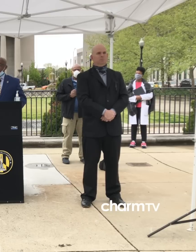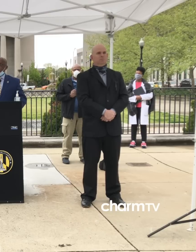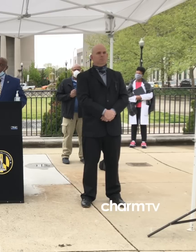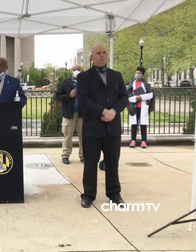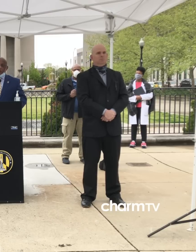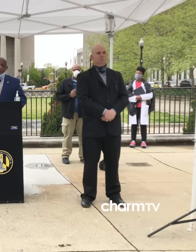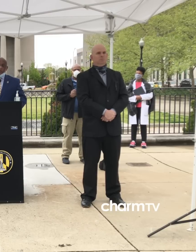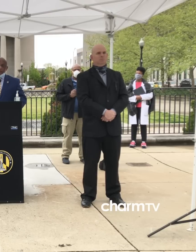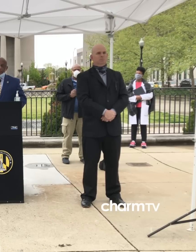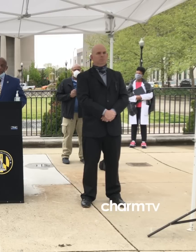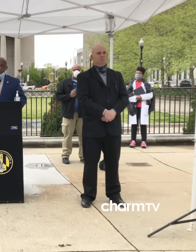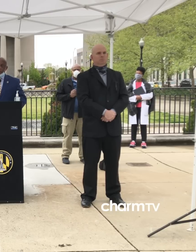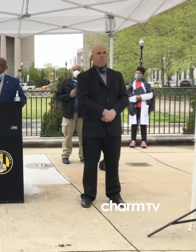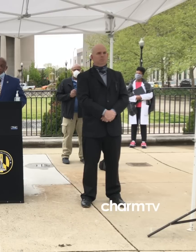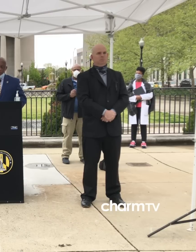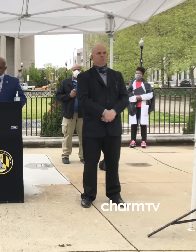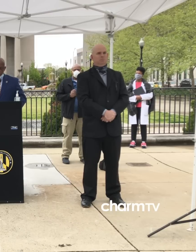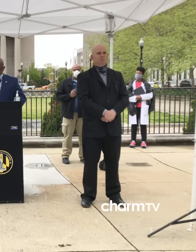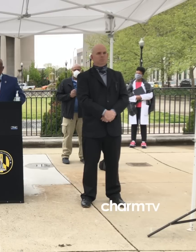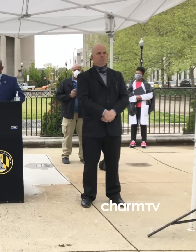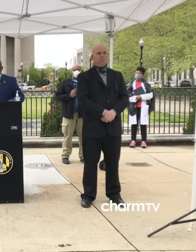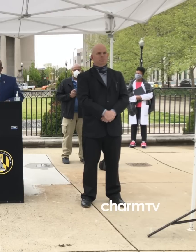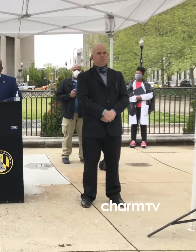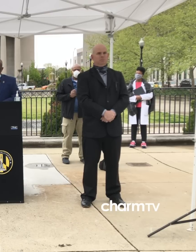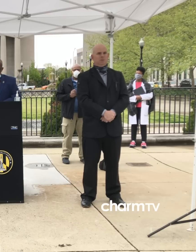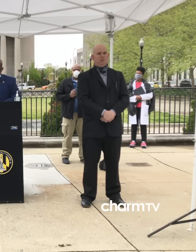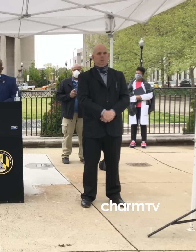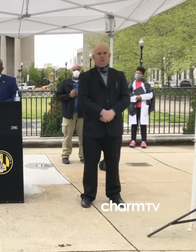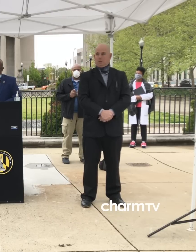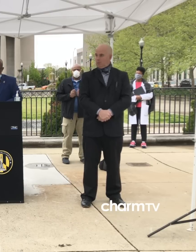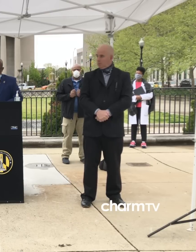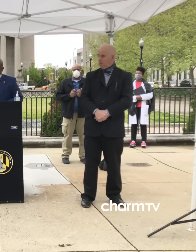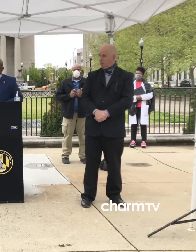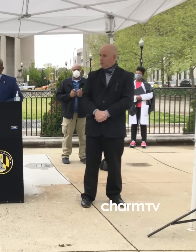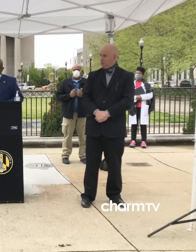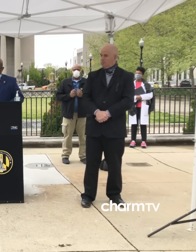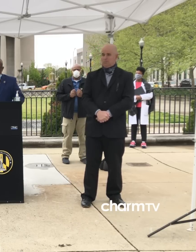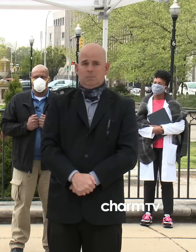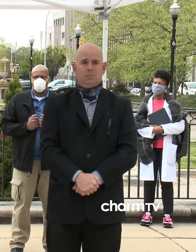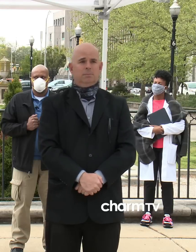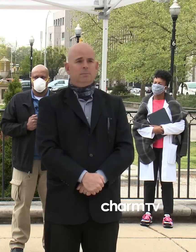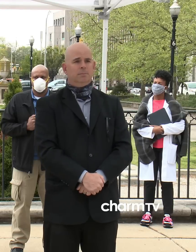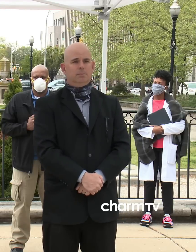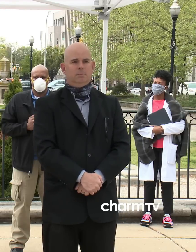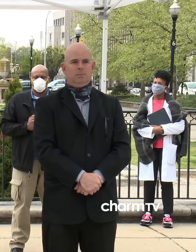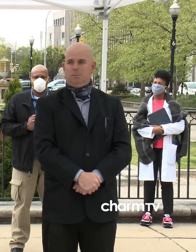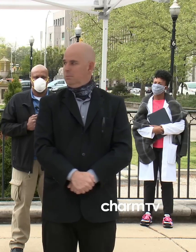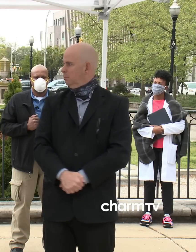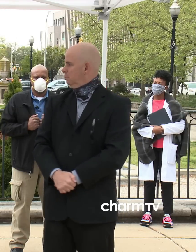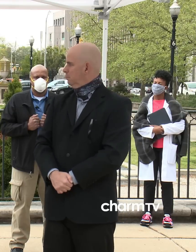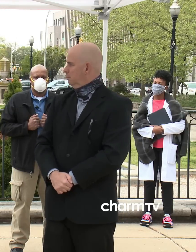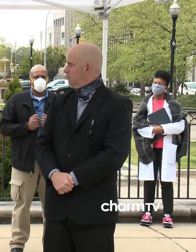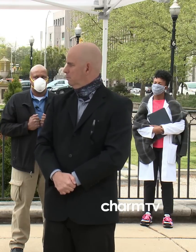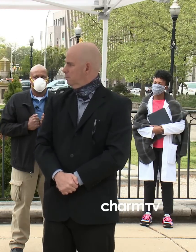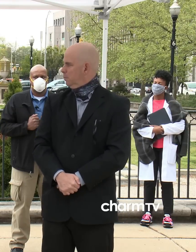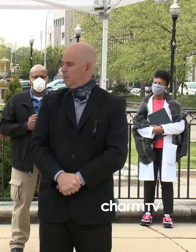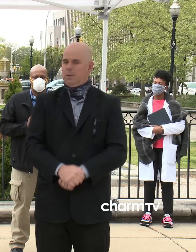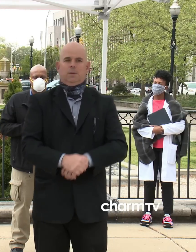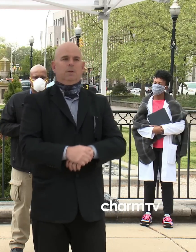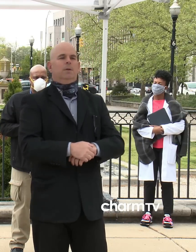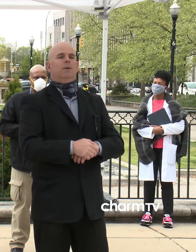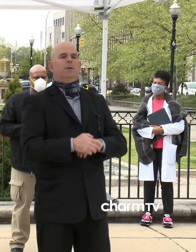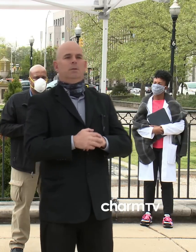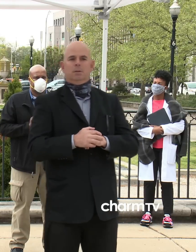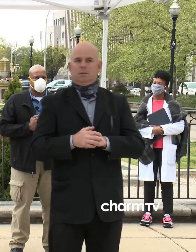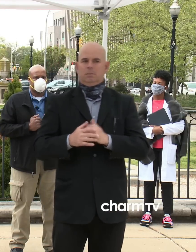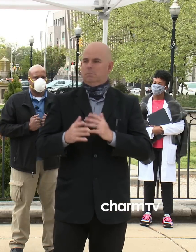take you a good time. Are you finished? Definitely heard some horn. Thank you. Definitely have to hear horn blown. Thank you again, Dr. Zarasa, and all of your